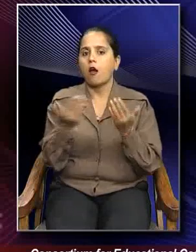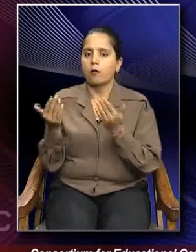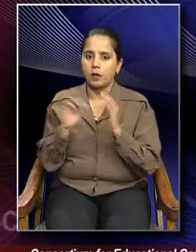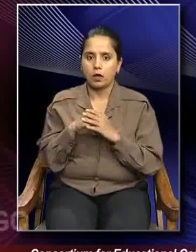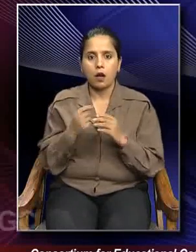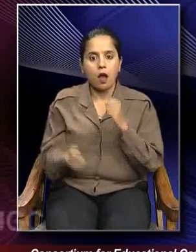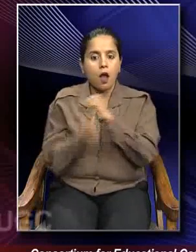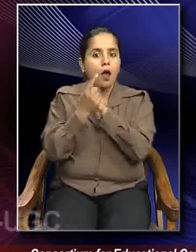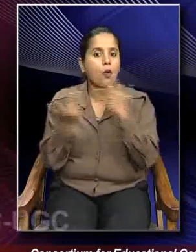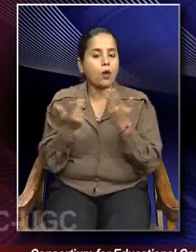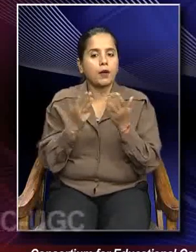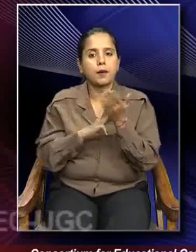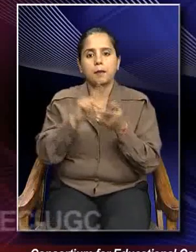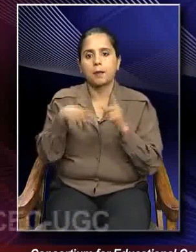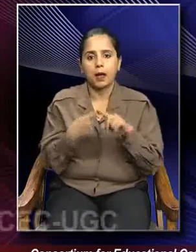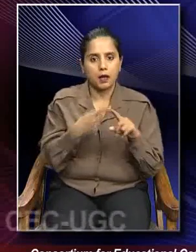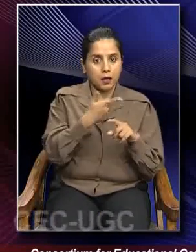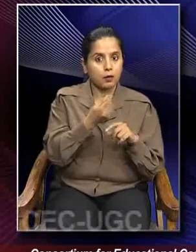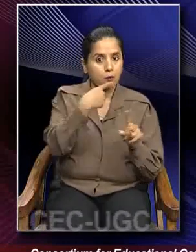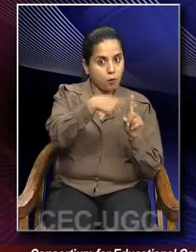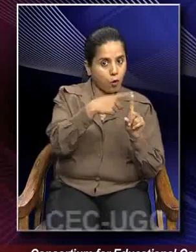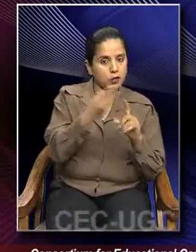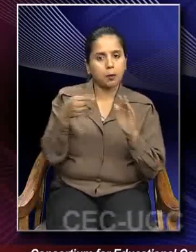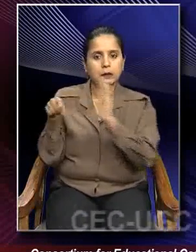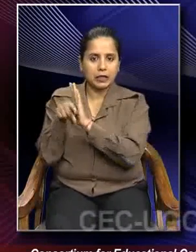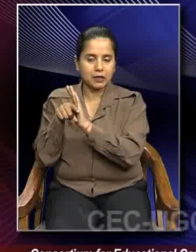the merit and the demerit.